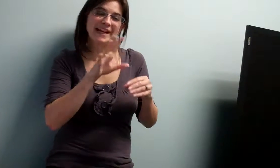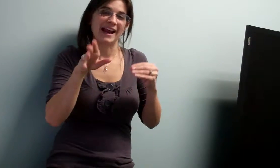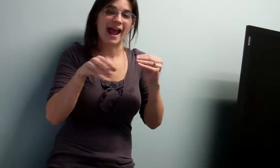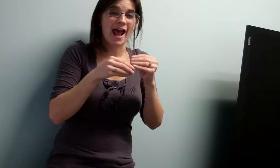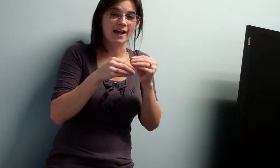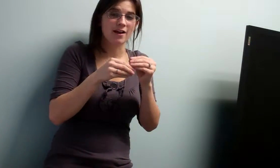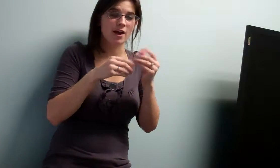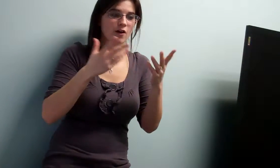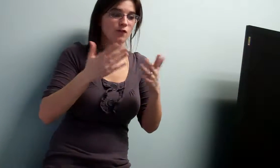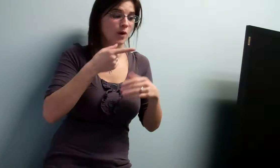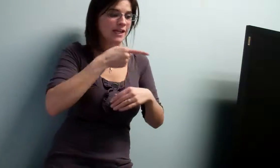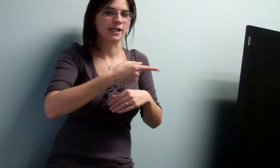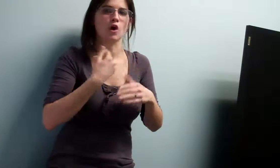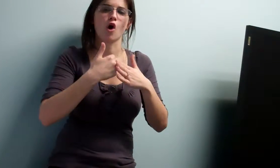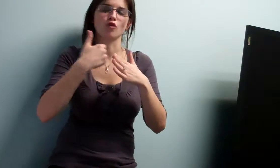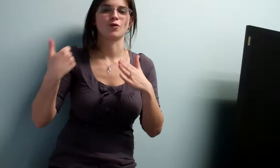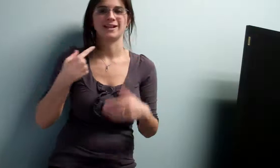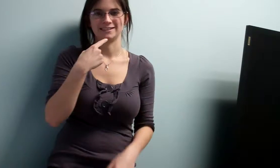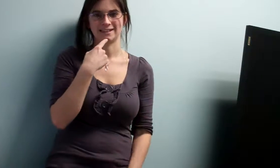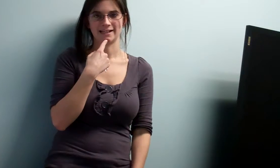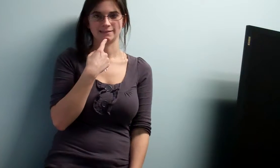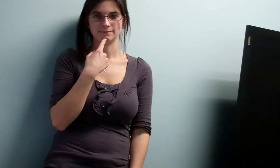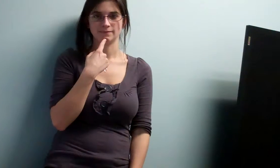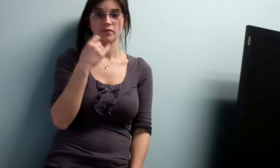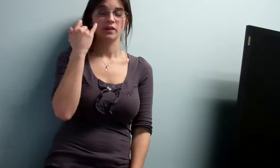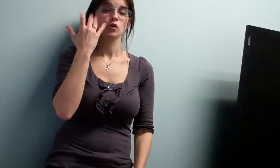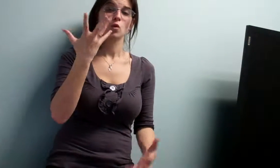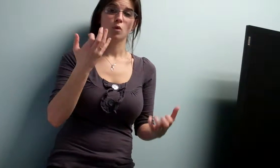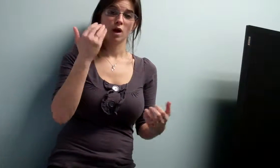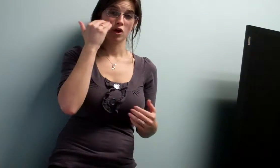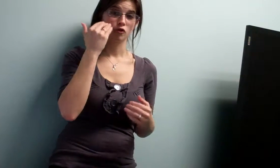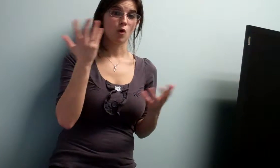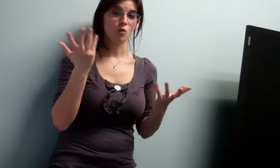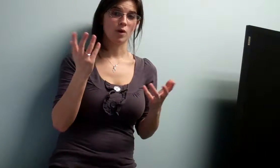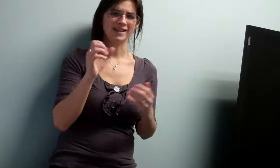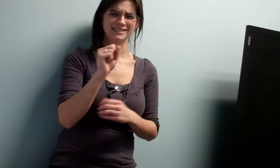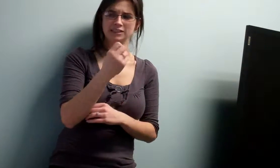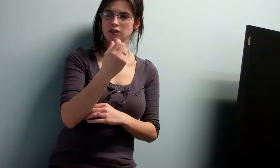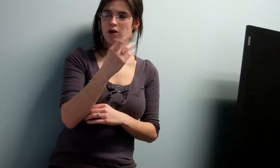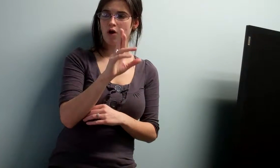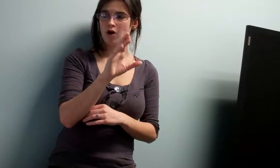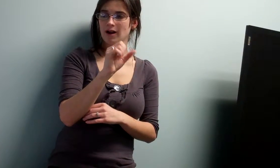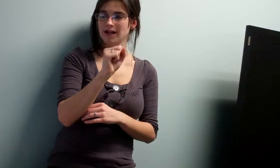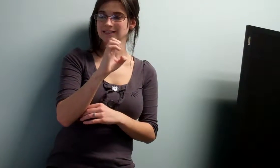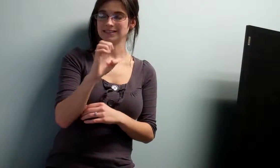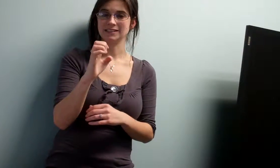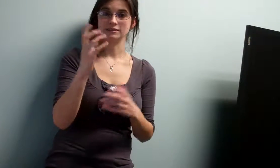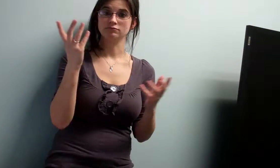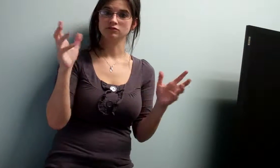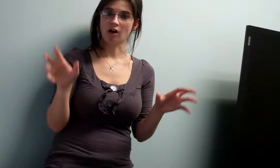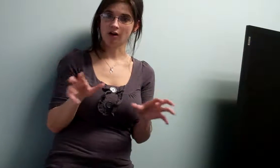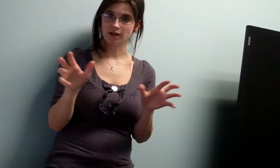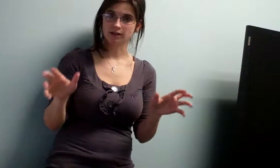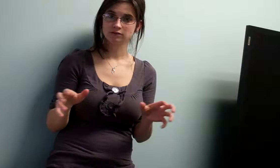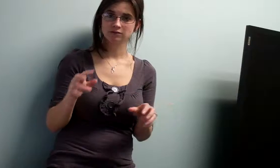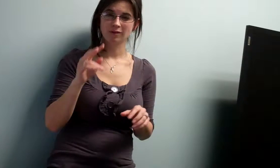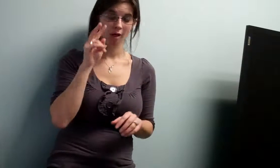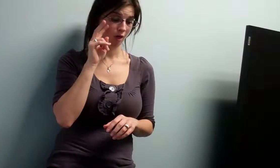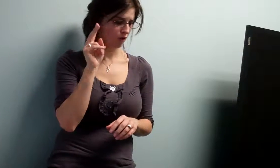want to know what CSRE does, look at the first page of Souls of Black Folk. It outlines the whole agenda